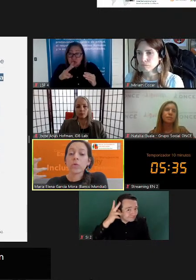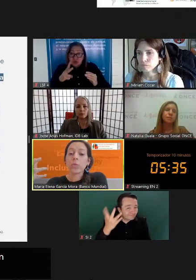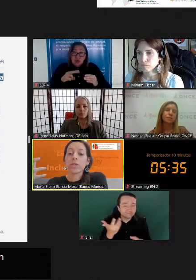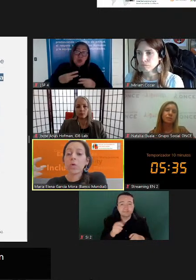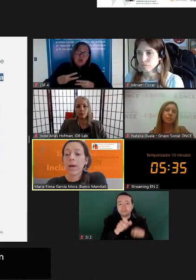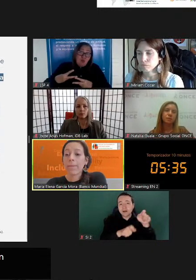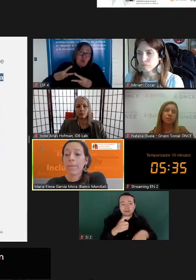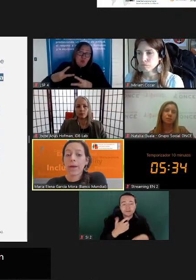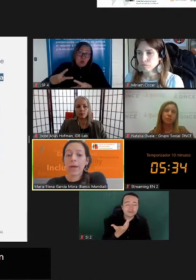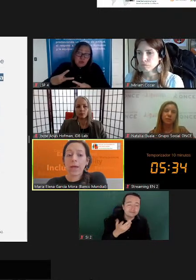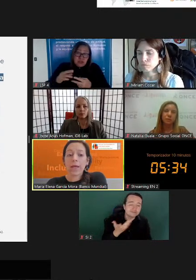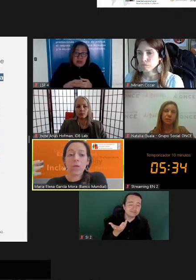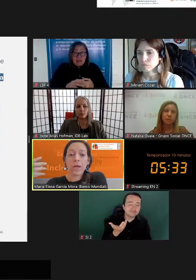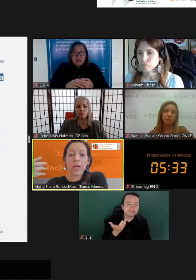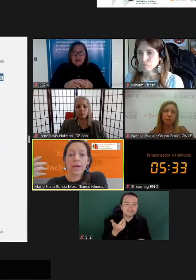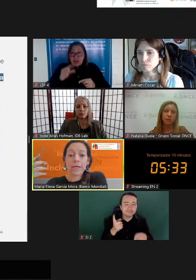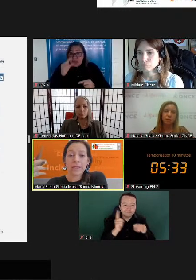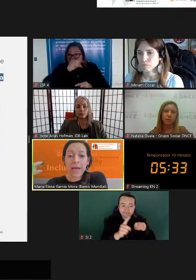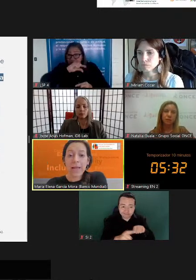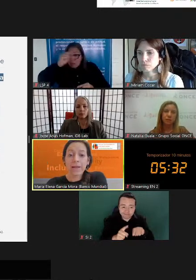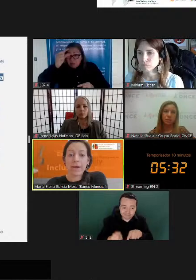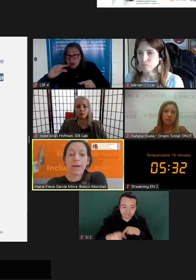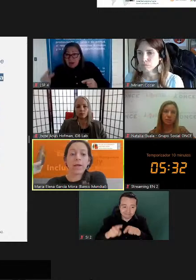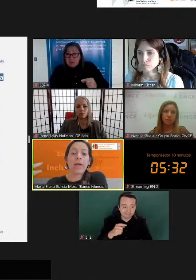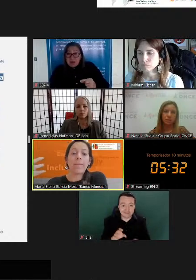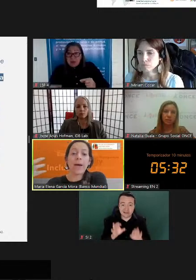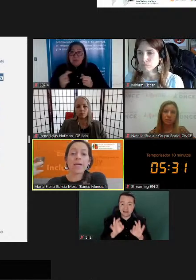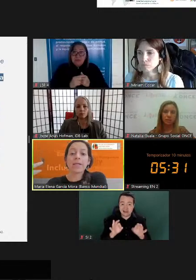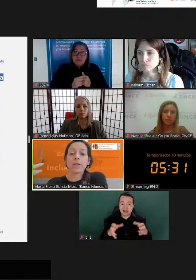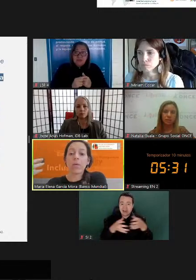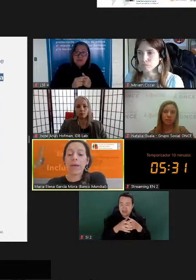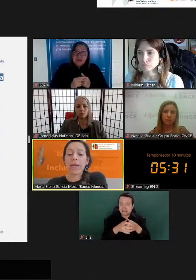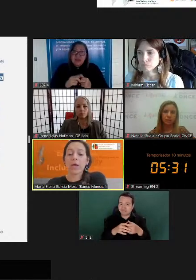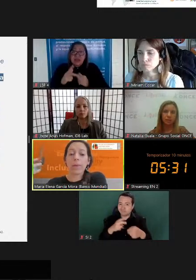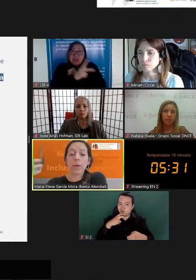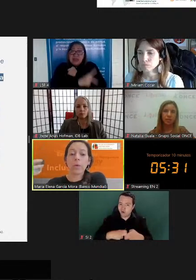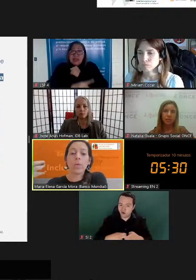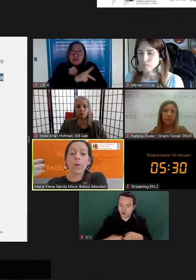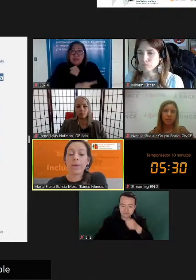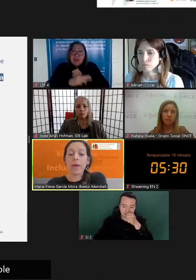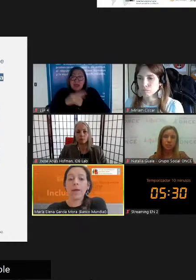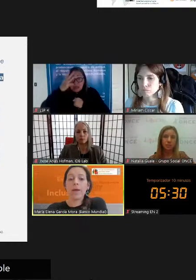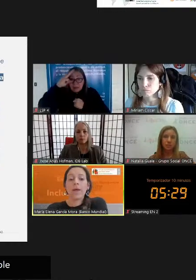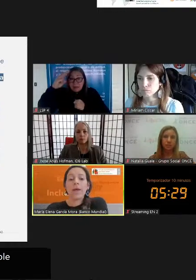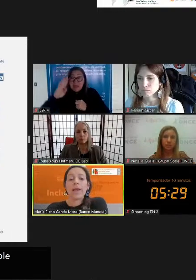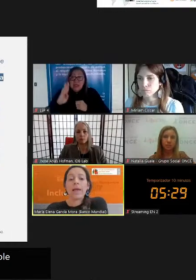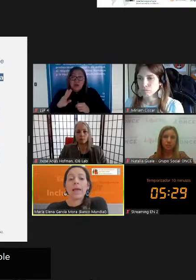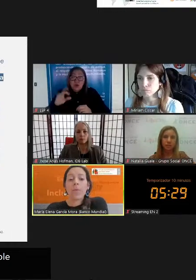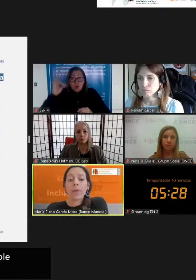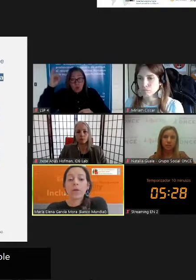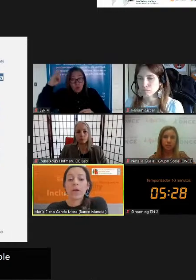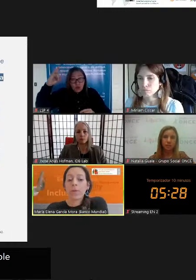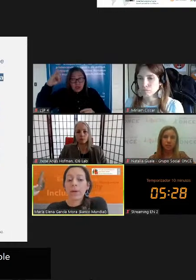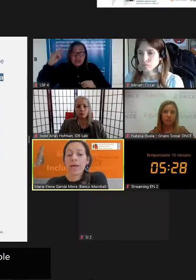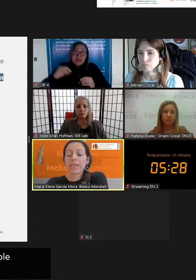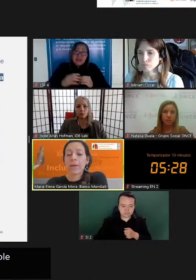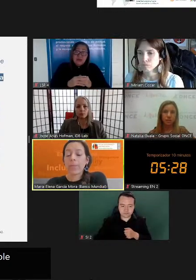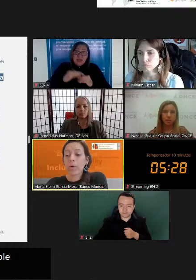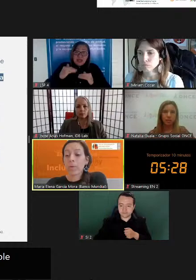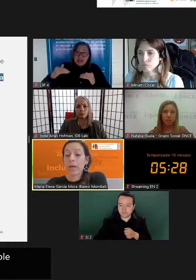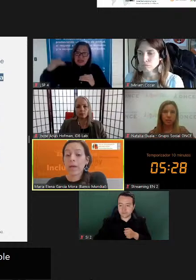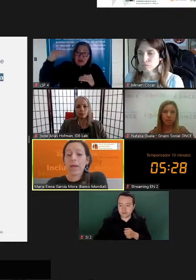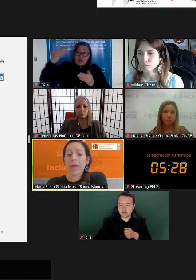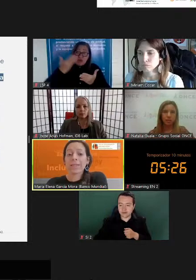racial and ethnic minorities live double vulnerability so here we have a map where we can see mexico